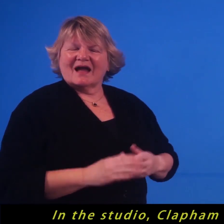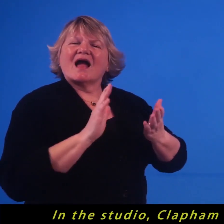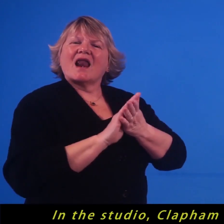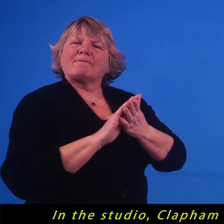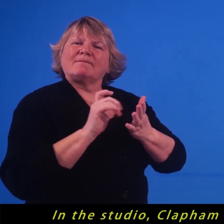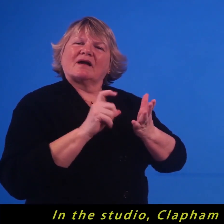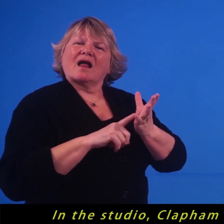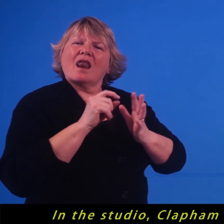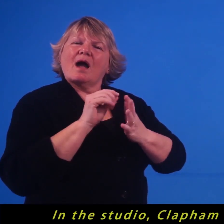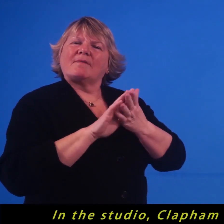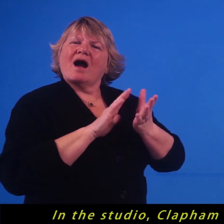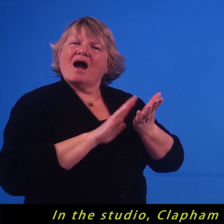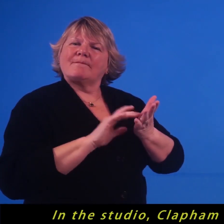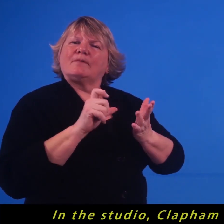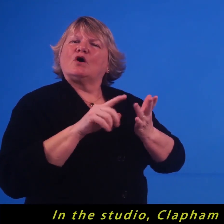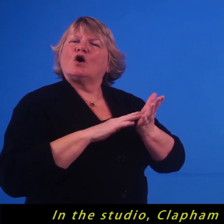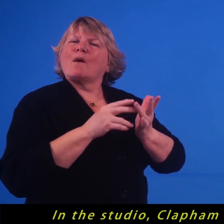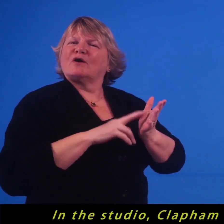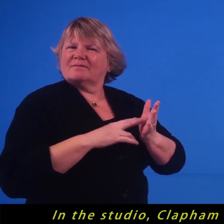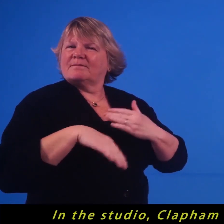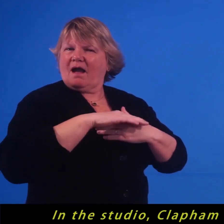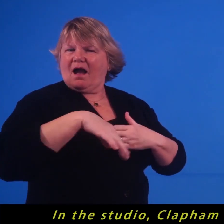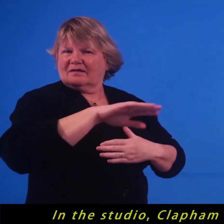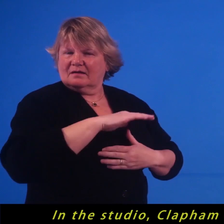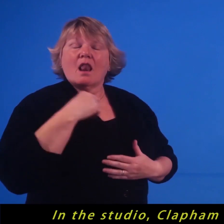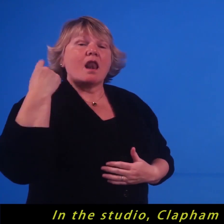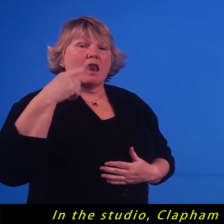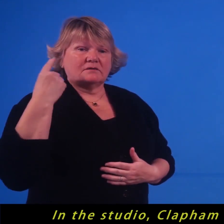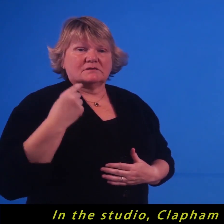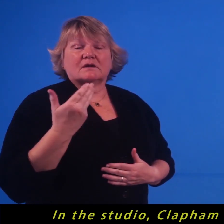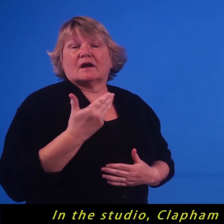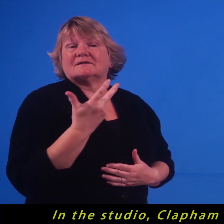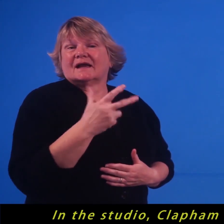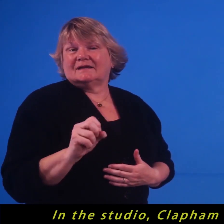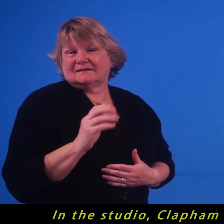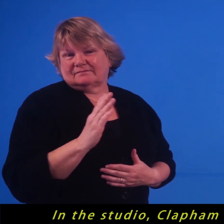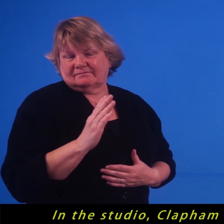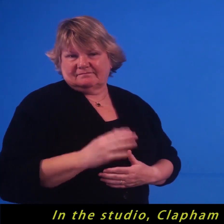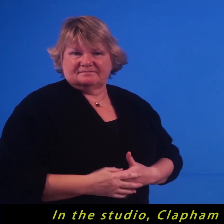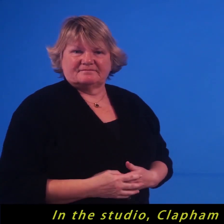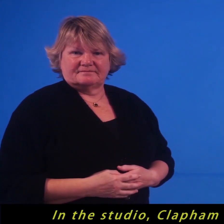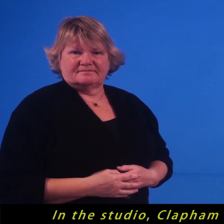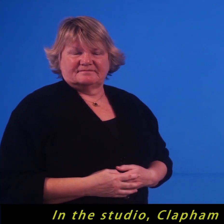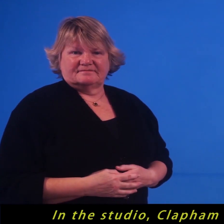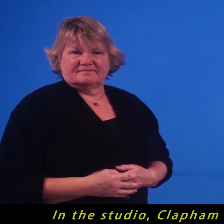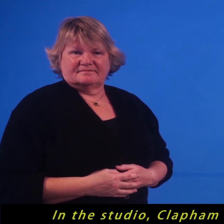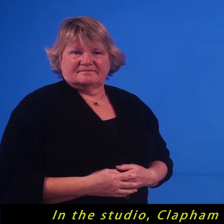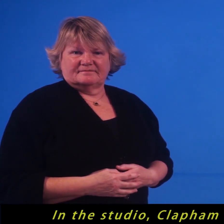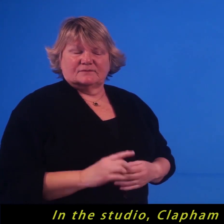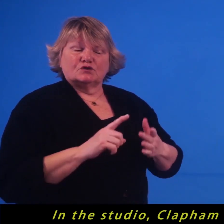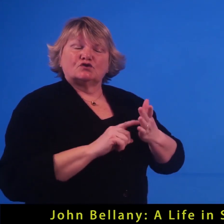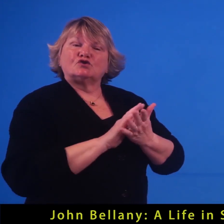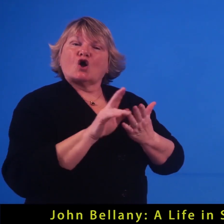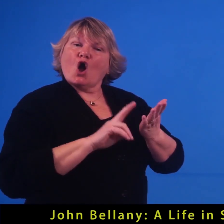In the Studio, Clapham Common, London, 1980s.